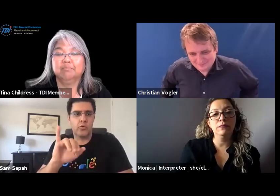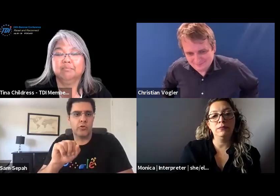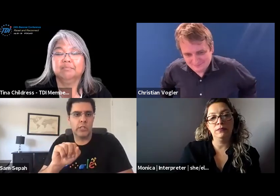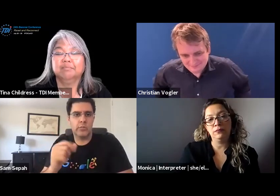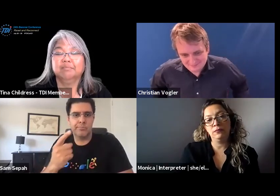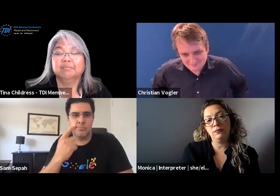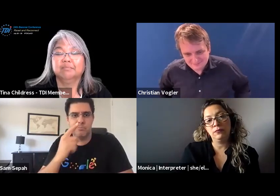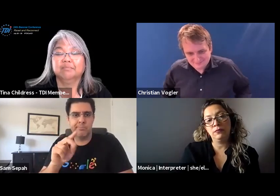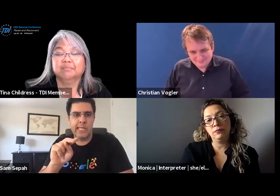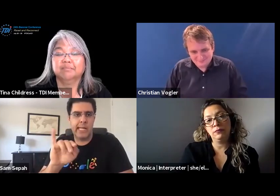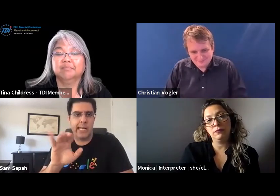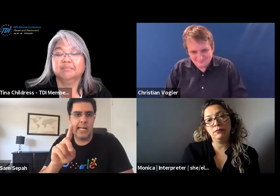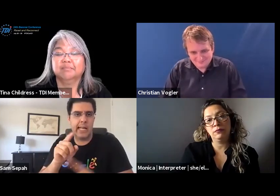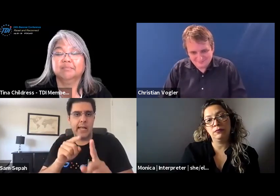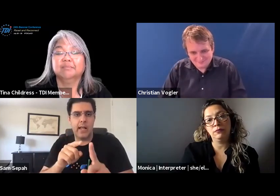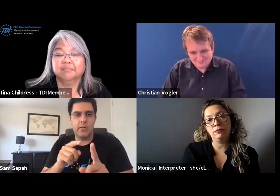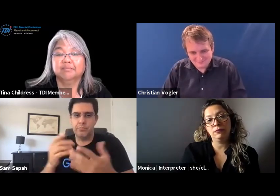Yes, Sam here. So Chris,